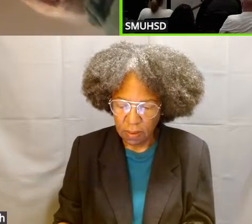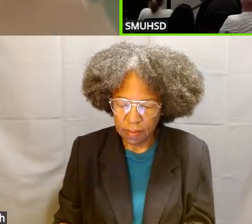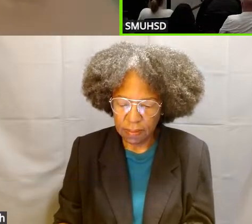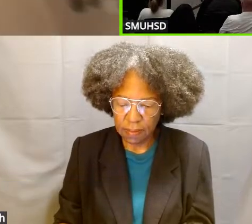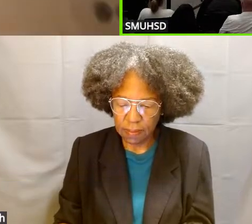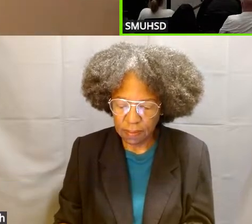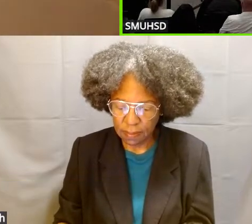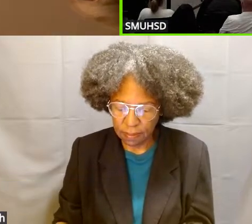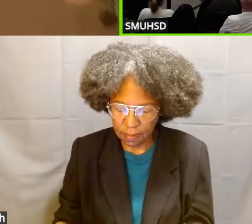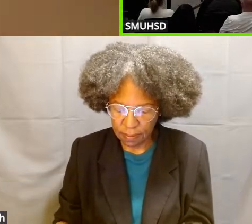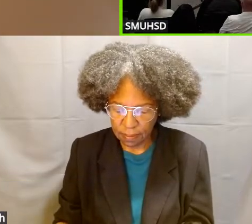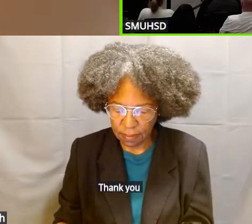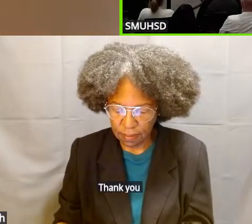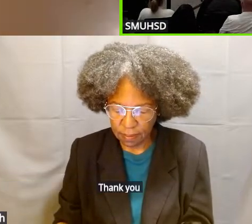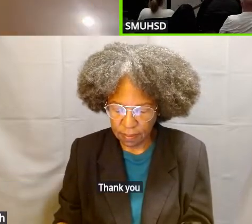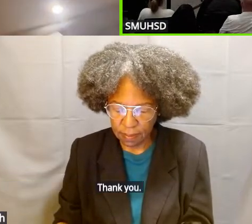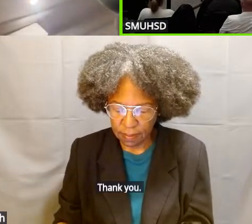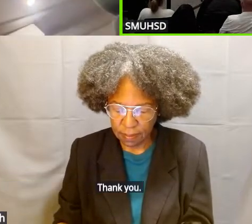Thank you.